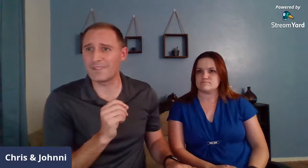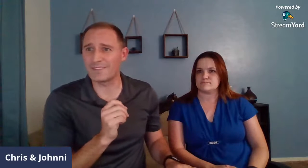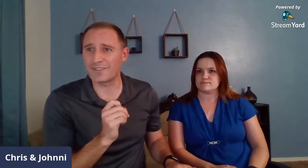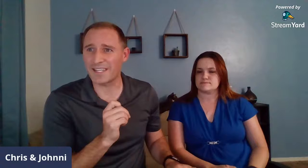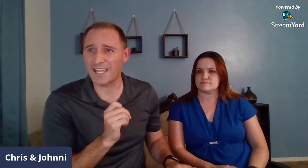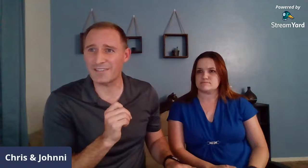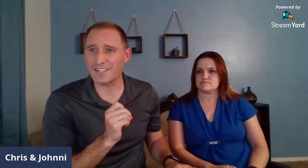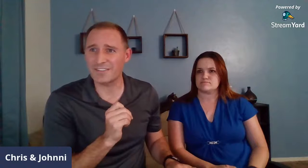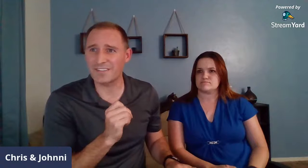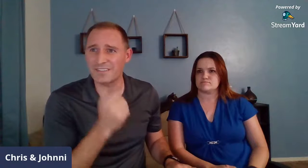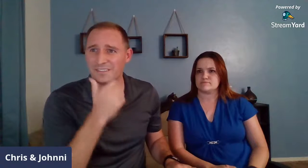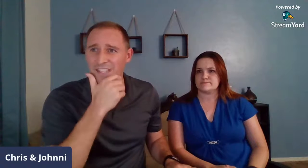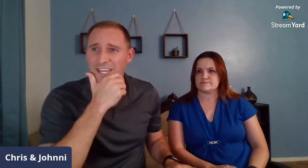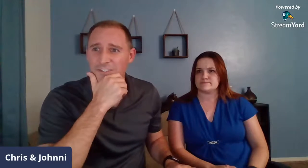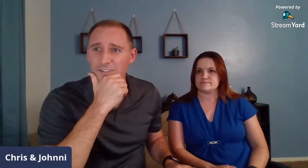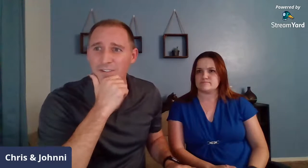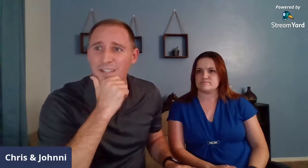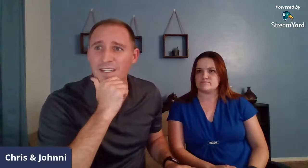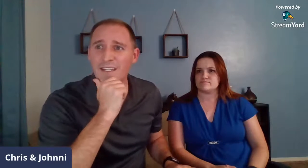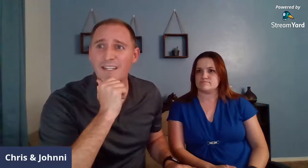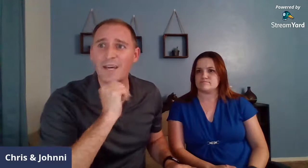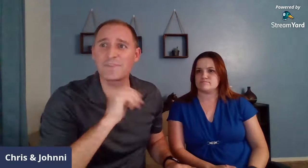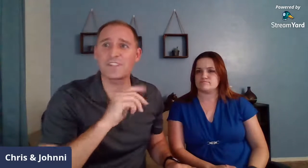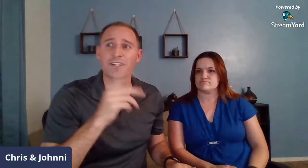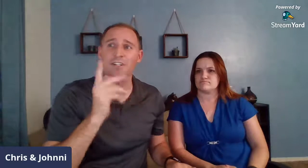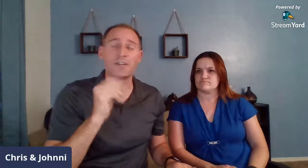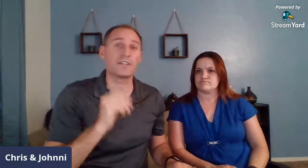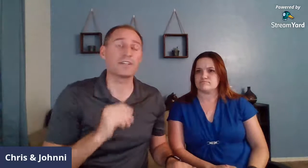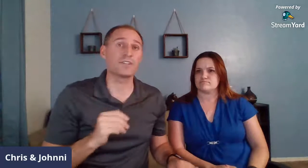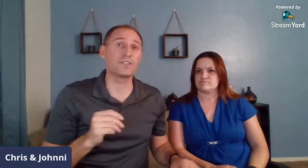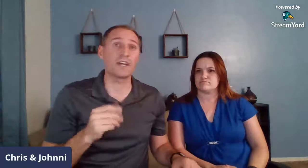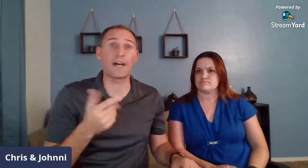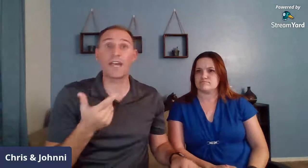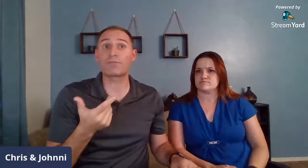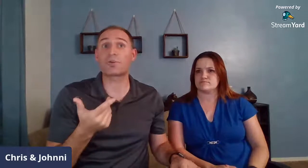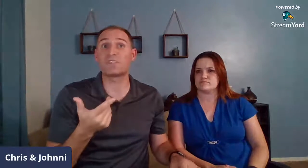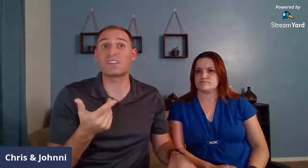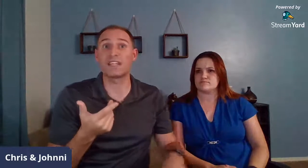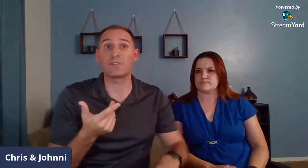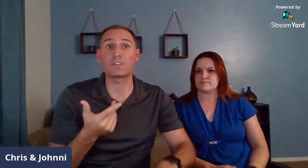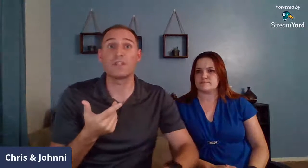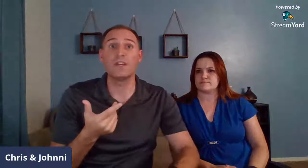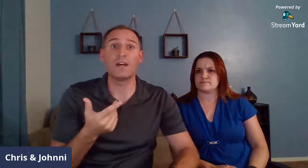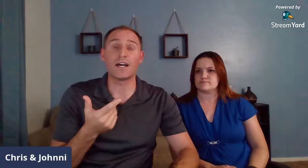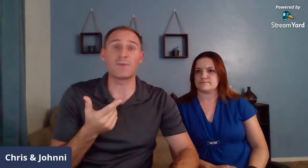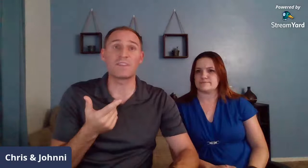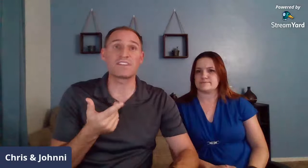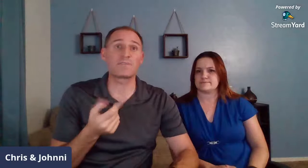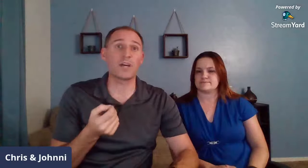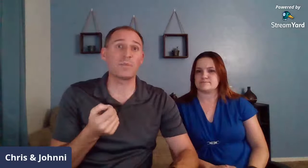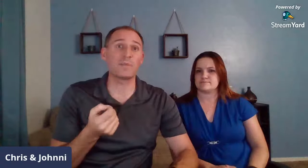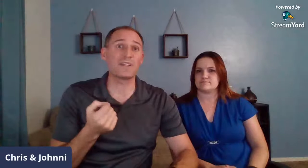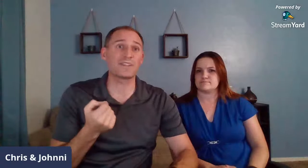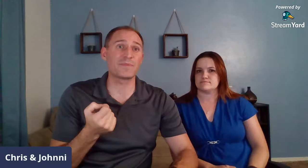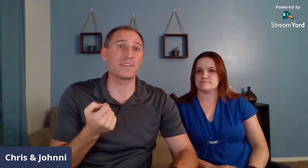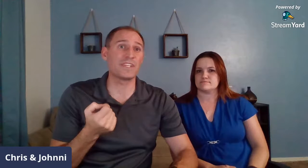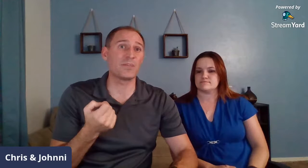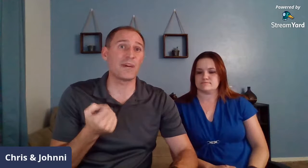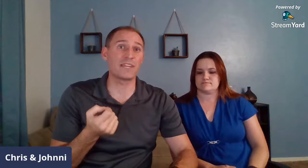do I have it under this category? I'm just going to go ahead and include it. High frequency language. And this is probably something that you might have